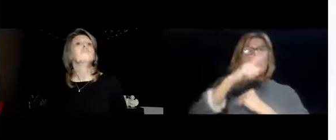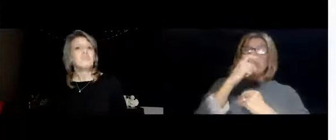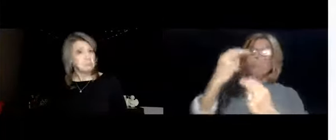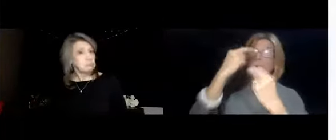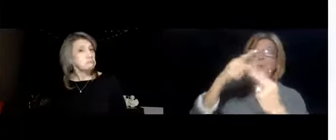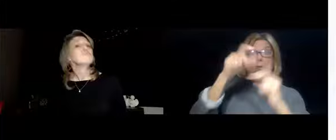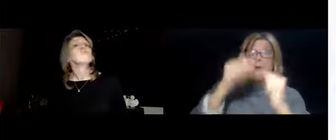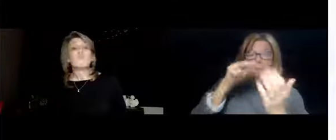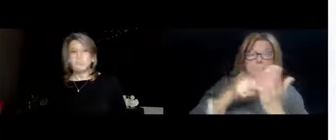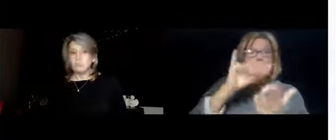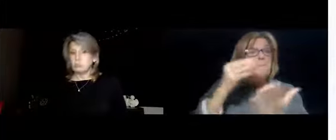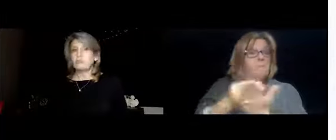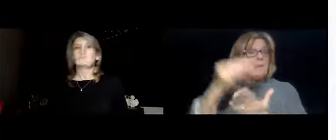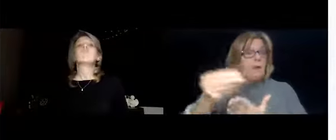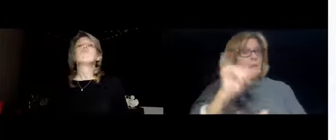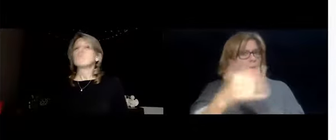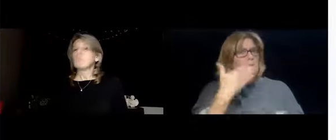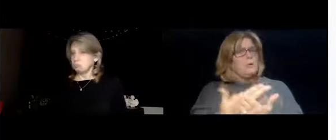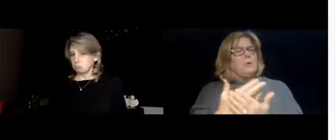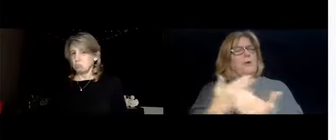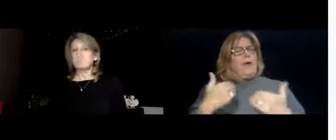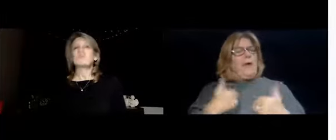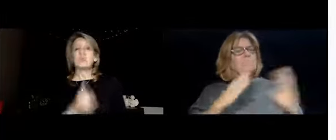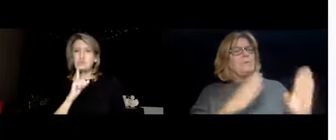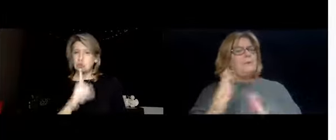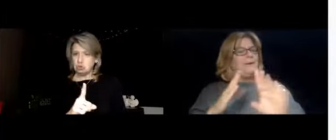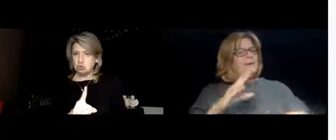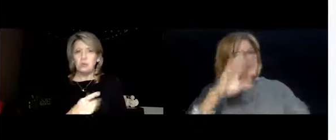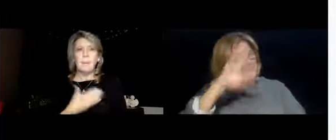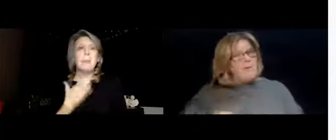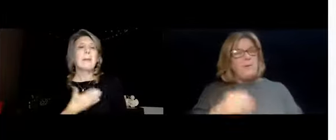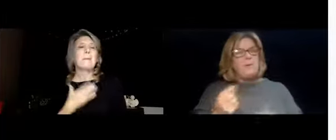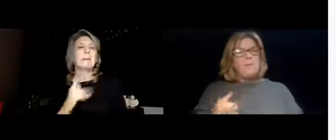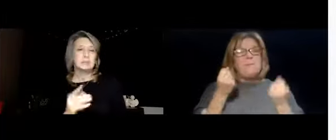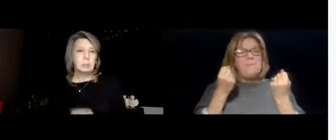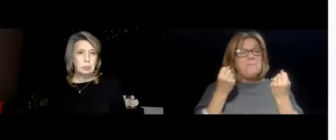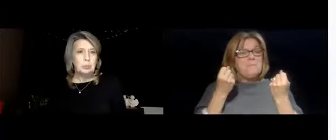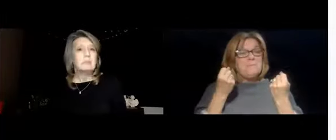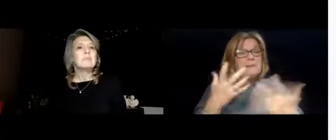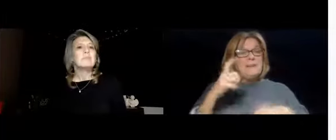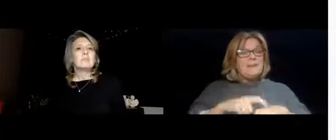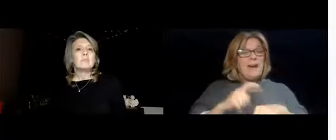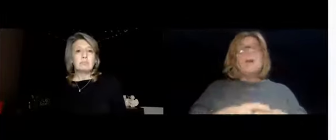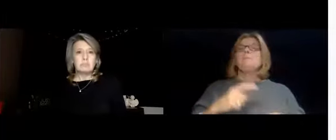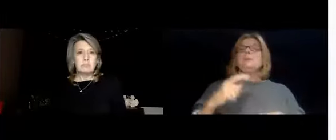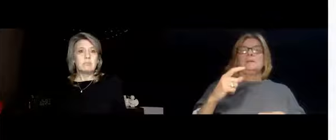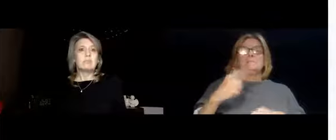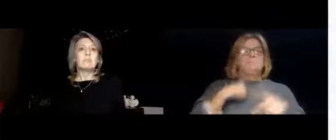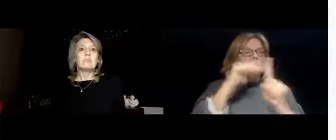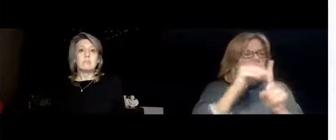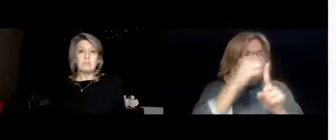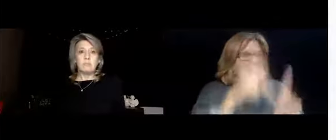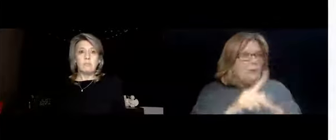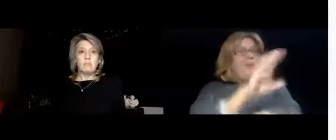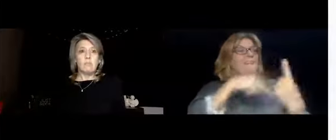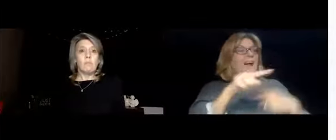but maybe give me some information. So for those who are watching, we'll be able to access those information and purchase them for their own libraries. I know a